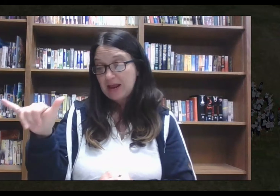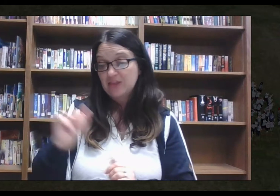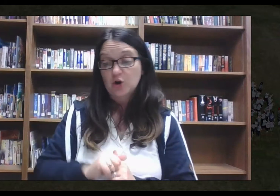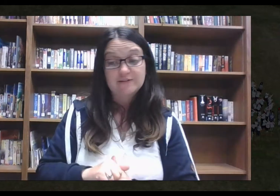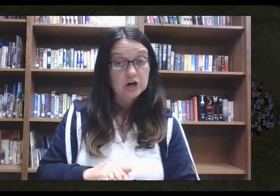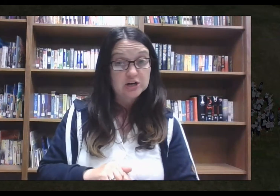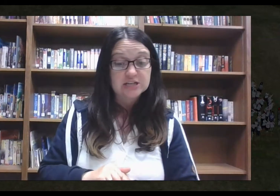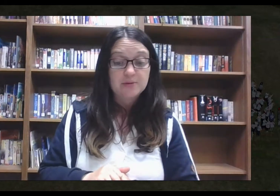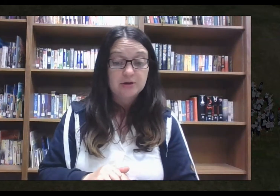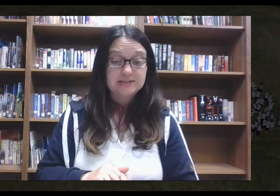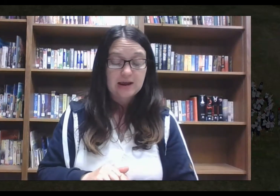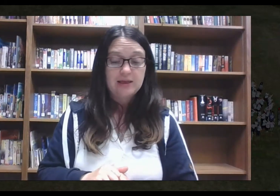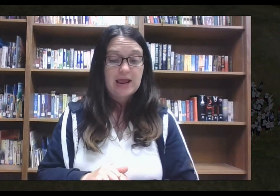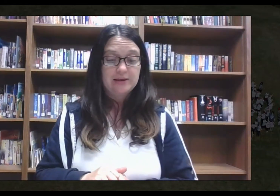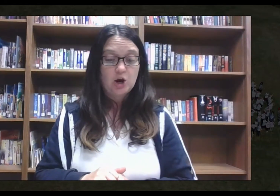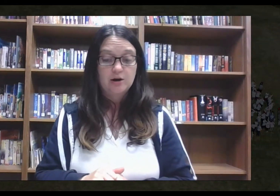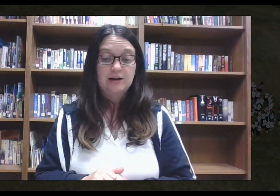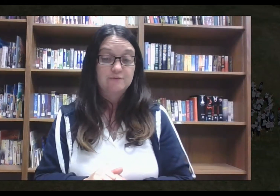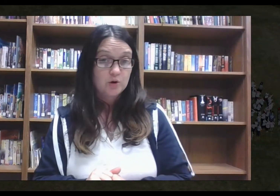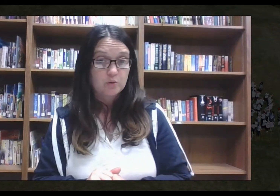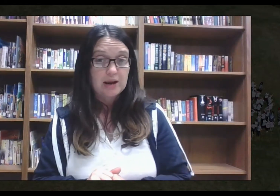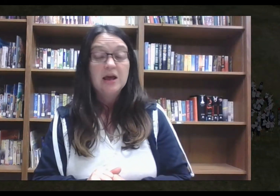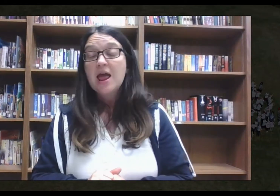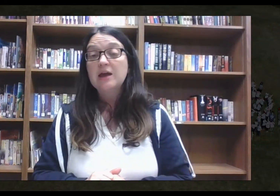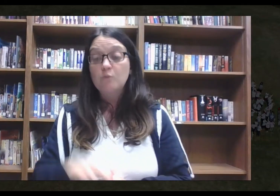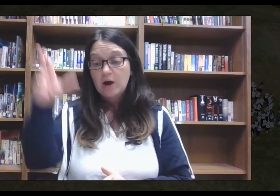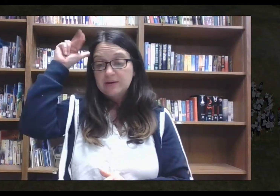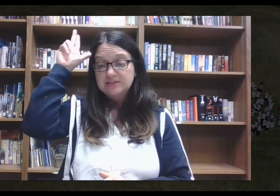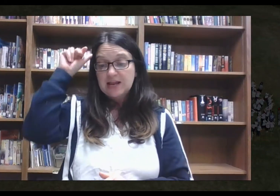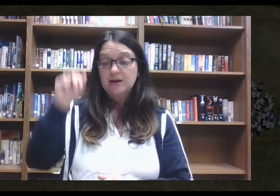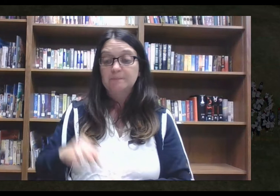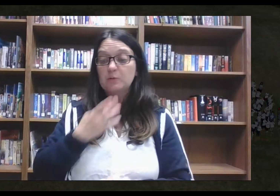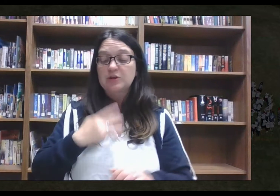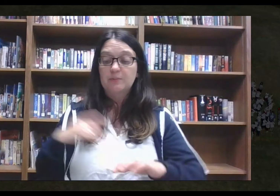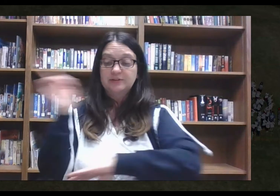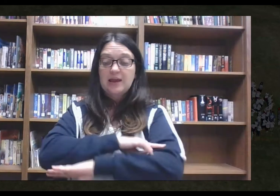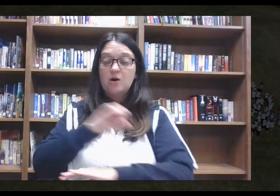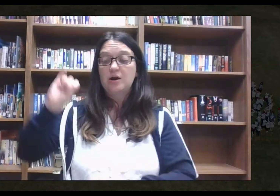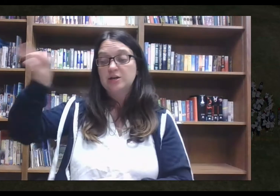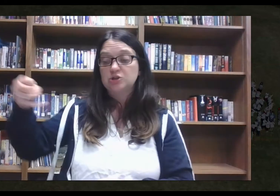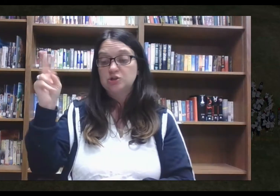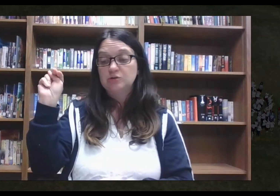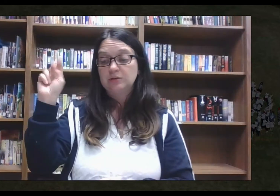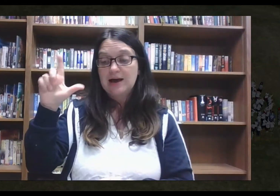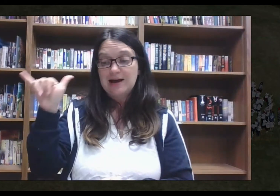May 31st, Amelia Dale and Allie Hurd in fourth grade, and one Mustang with a birthday on